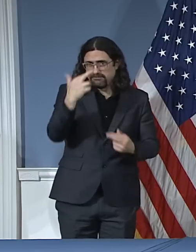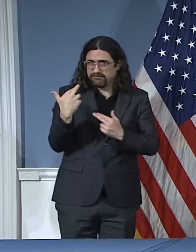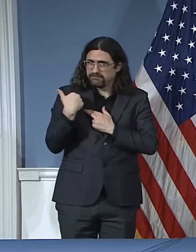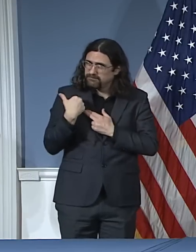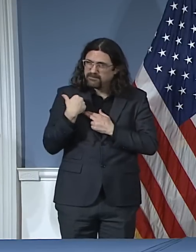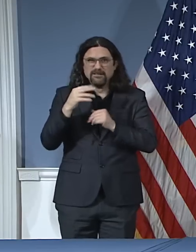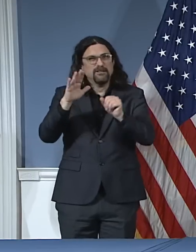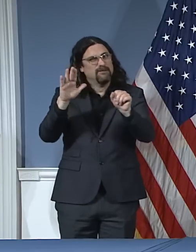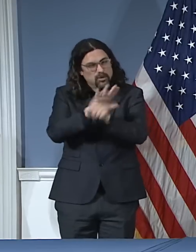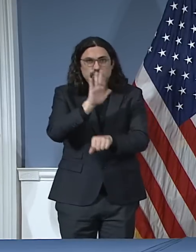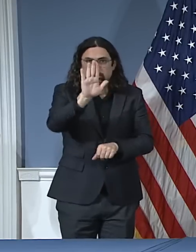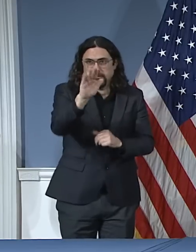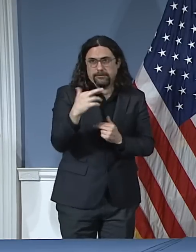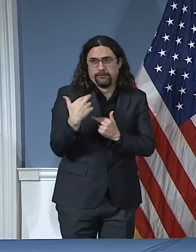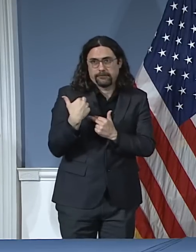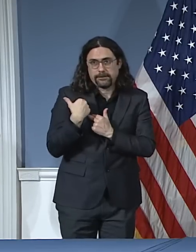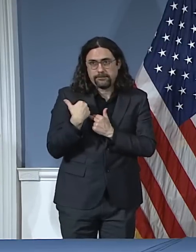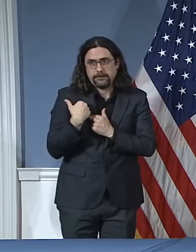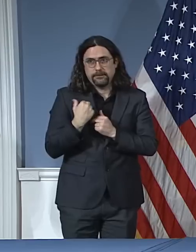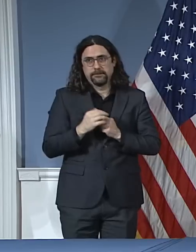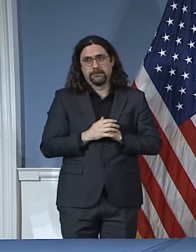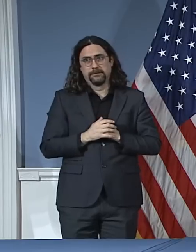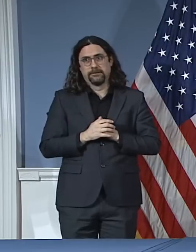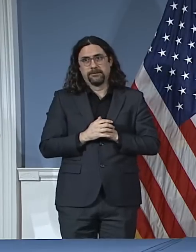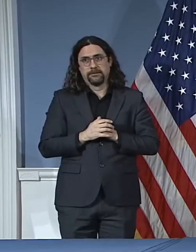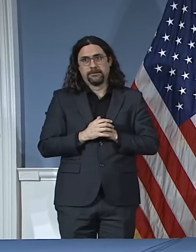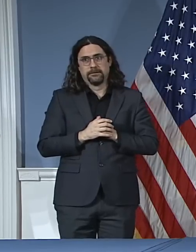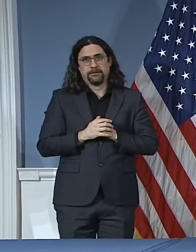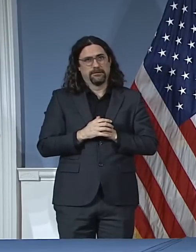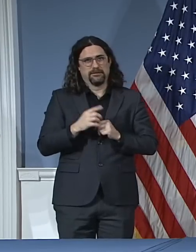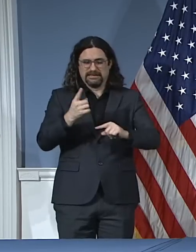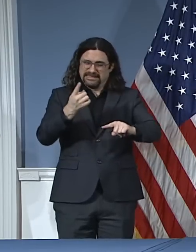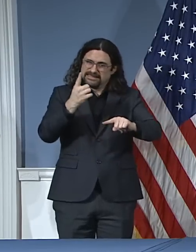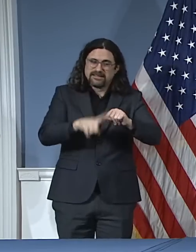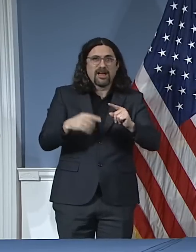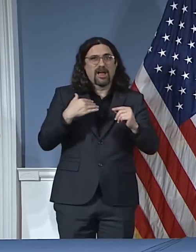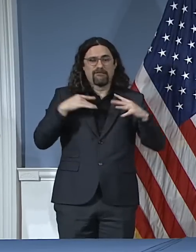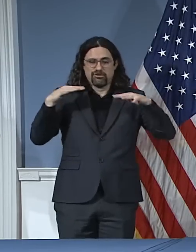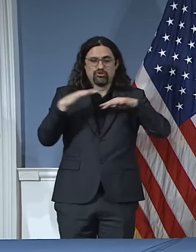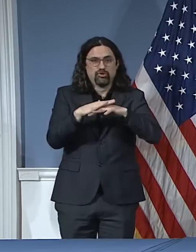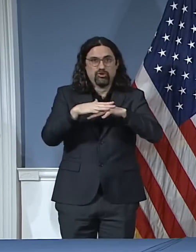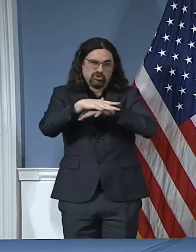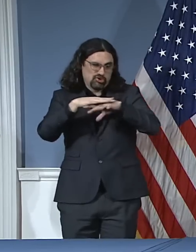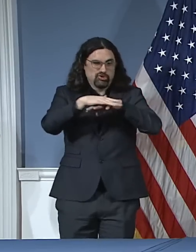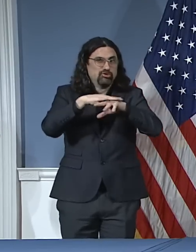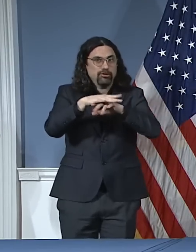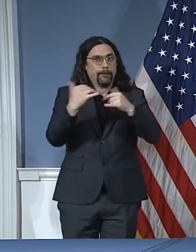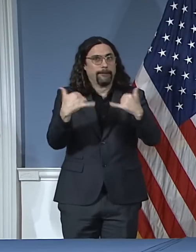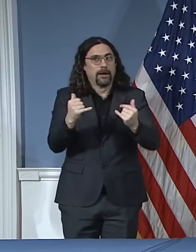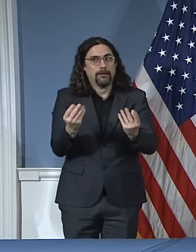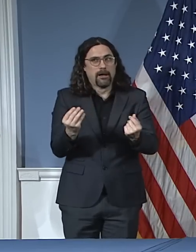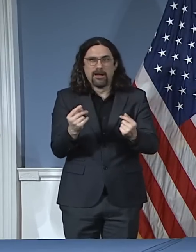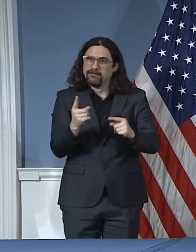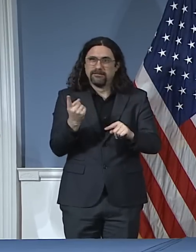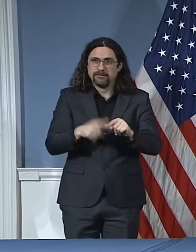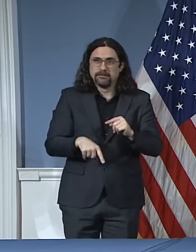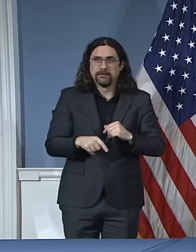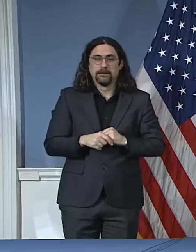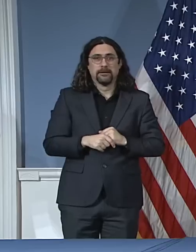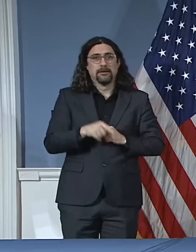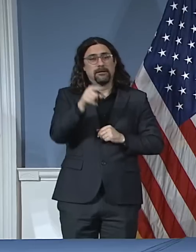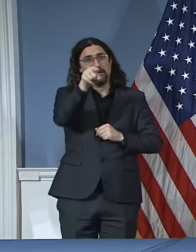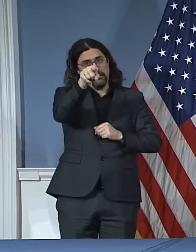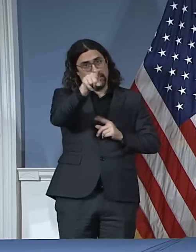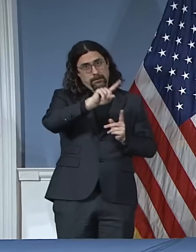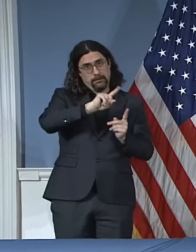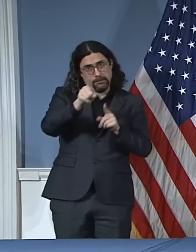We cannot have overcrowding on a playground. If there are some people already on the playground, it's starting to get so you can't keep 6